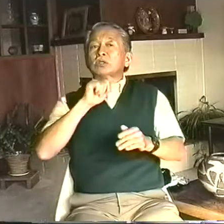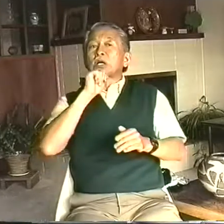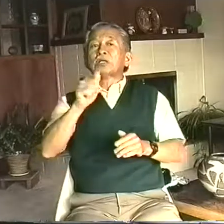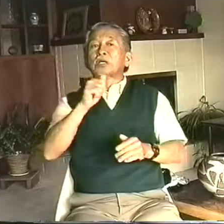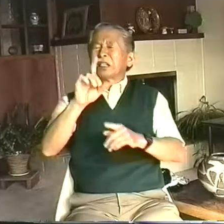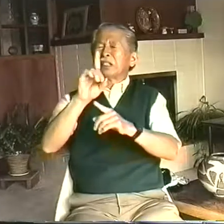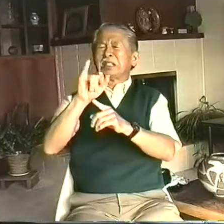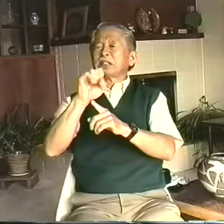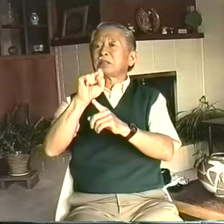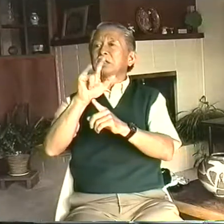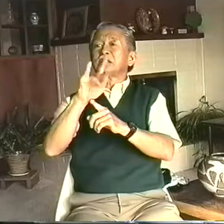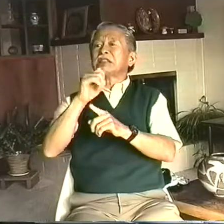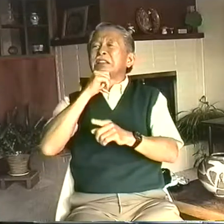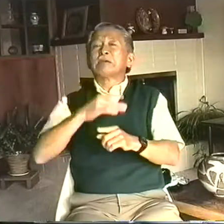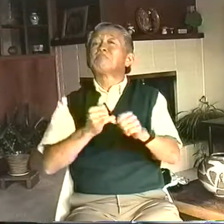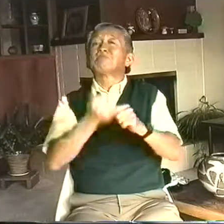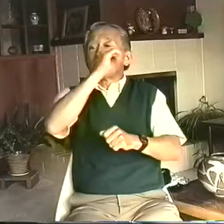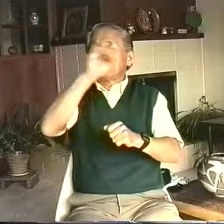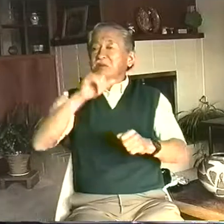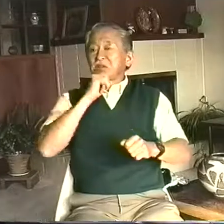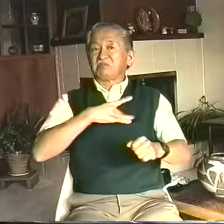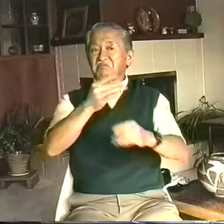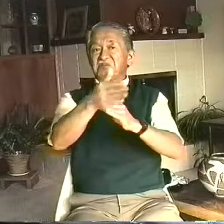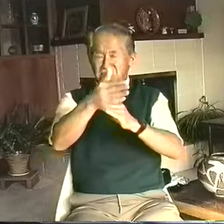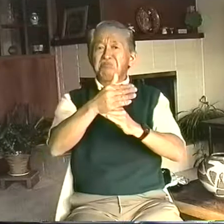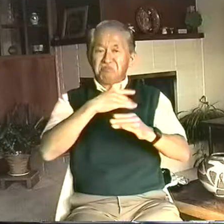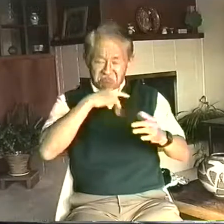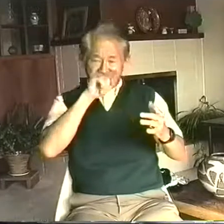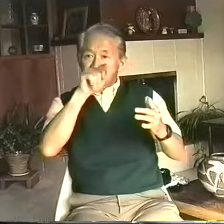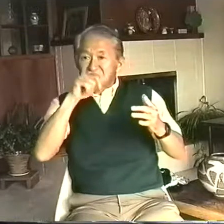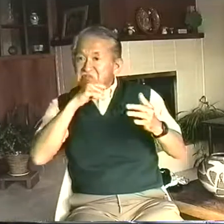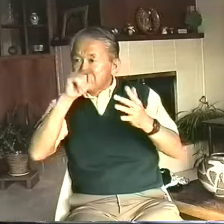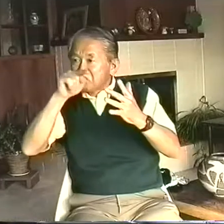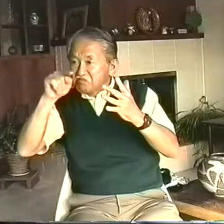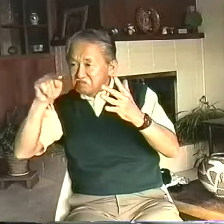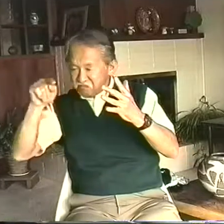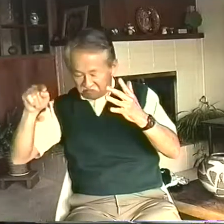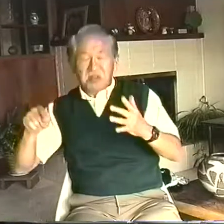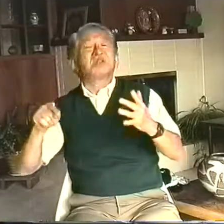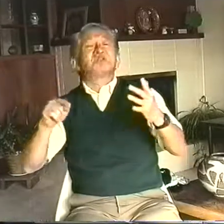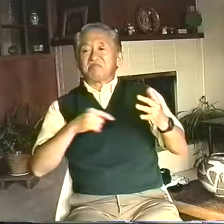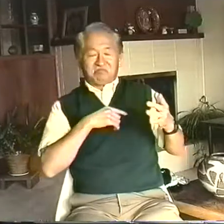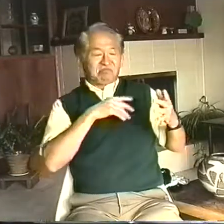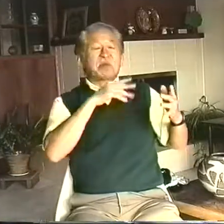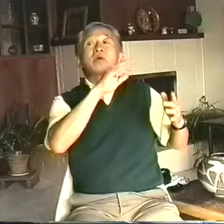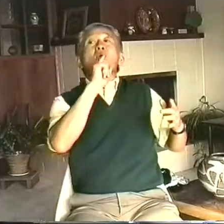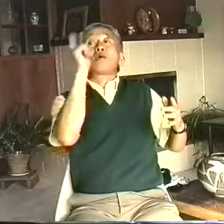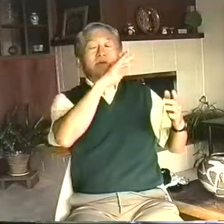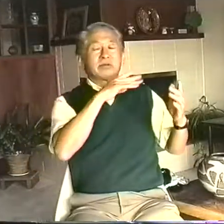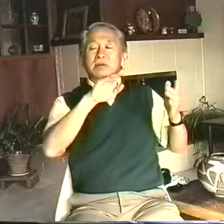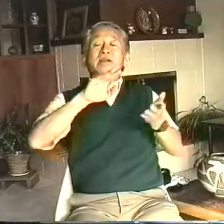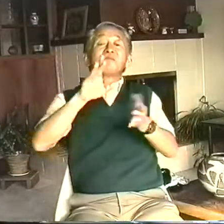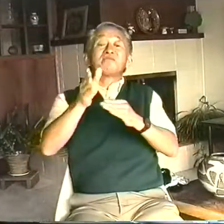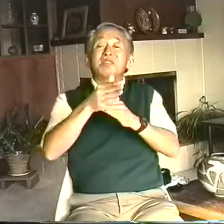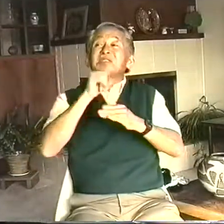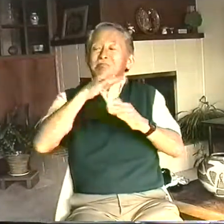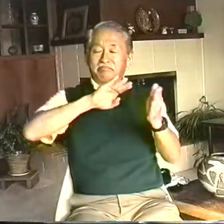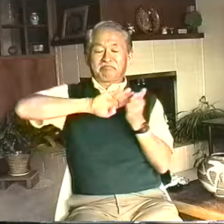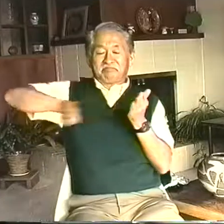I asked the members of the group which dishes they did not like. Most of them did not like fish. So when I placed the order, I made sure that there were no